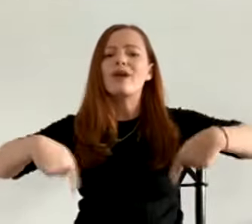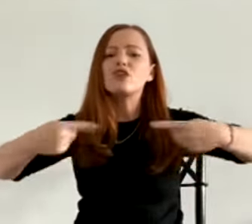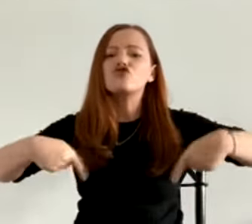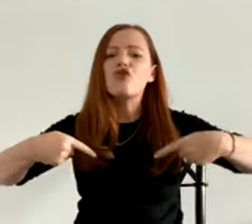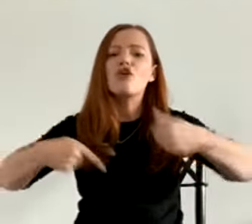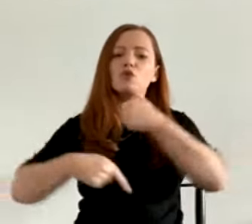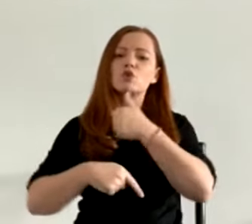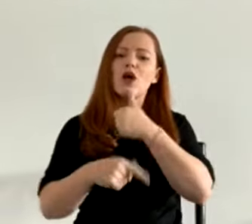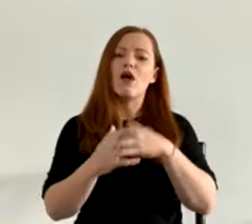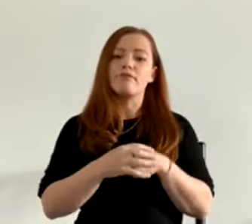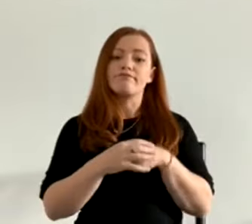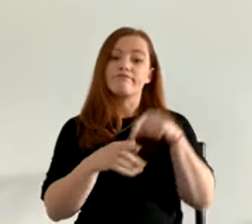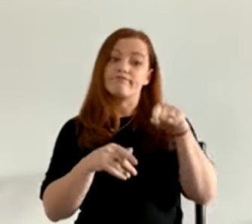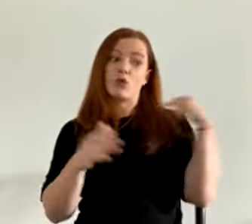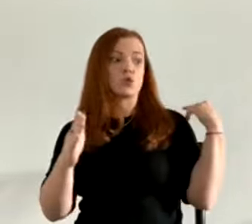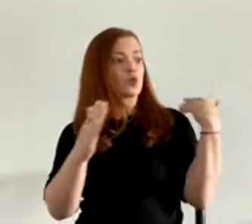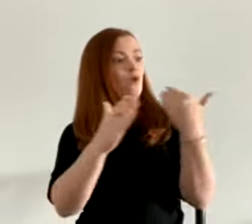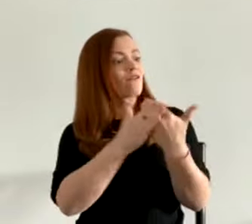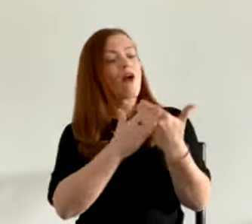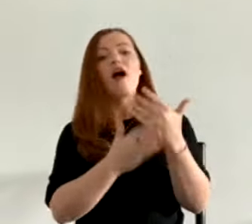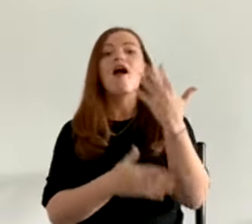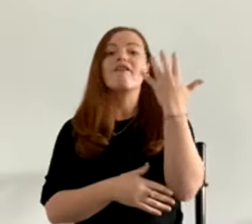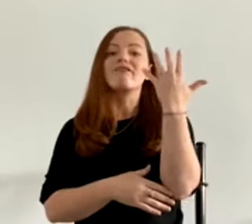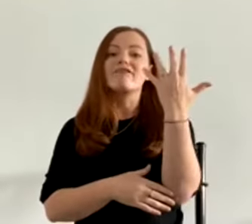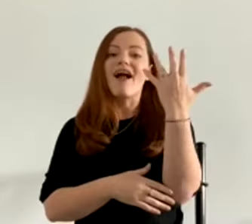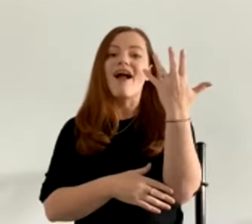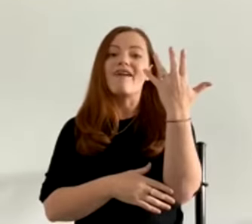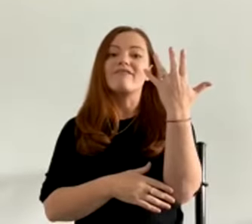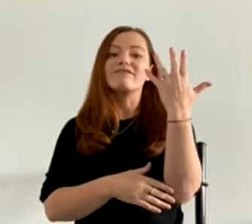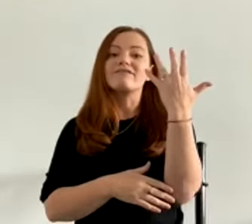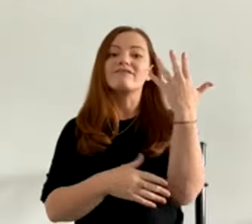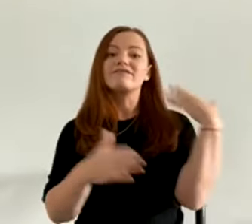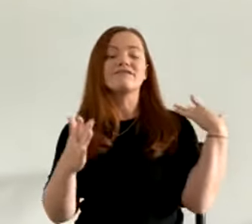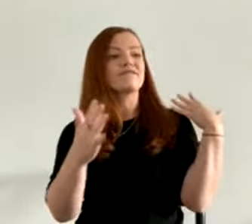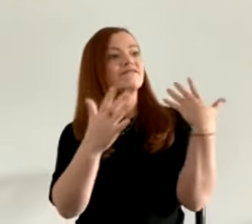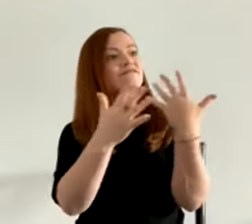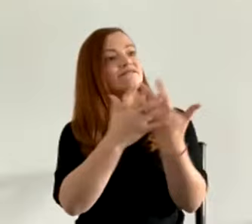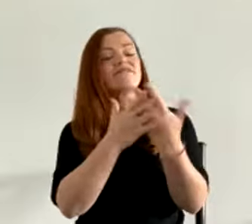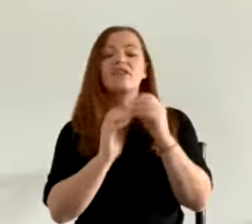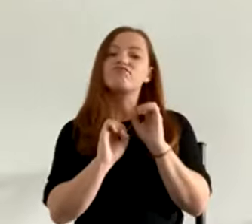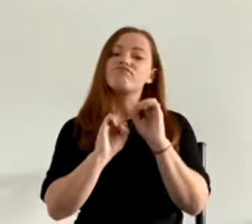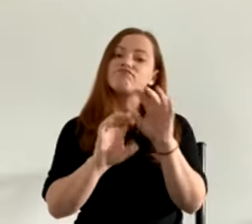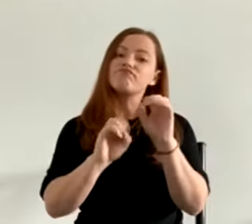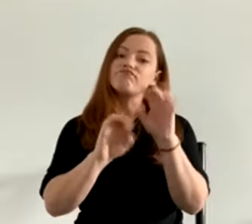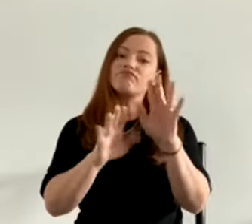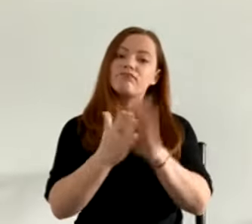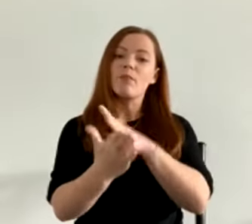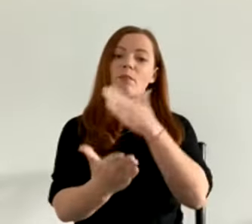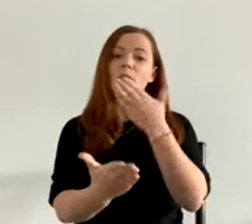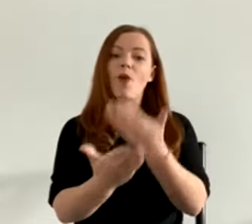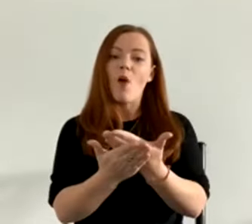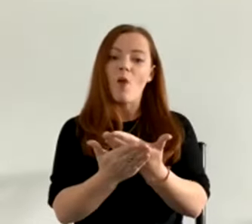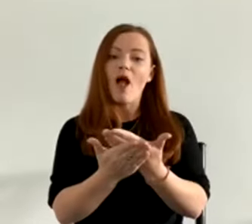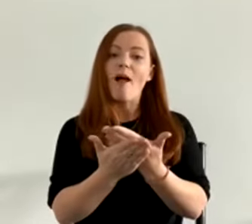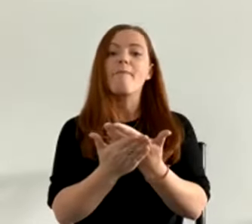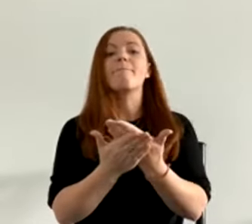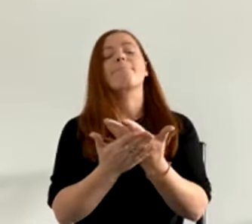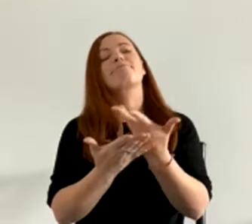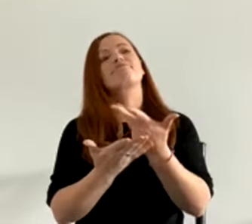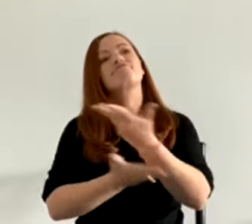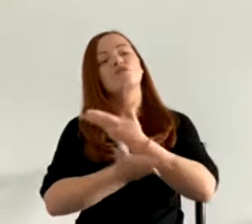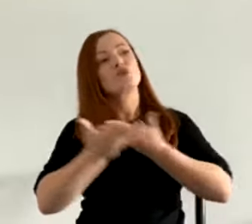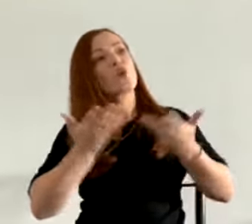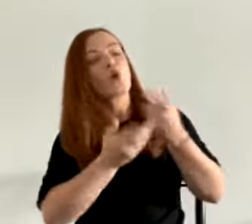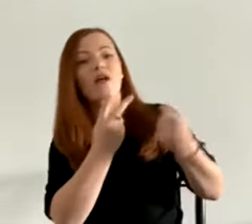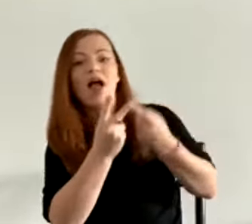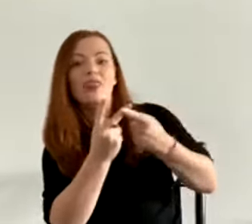that I've been doing during lockdown, just as a way of sharing some poems, talking about poems, talking to other poets that I